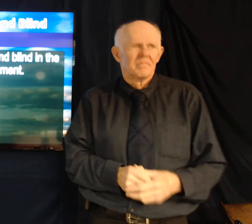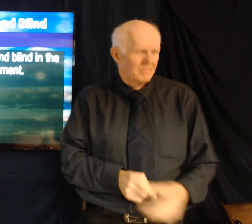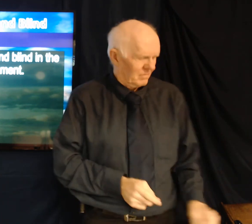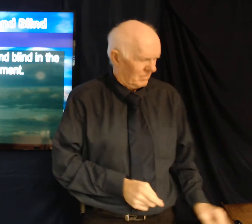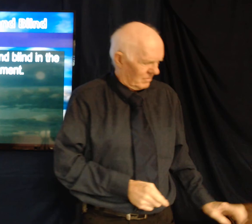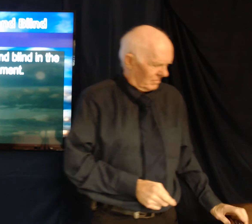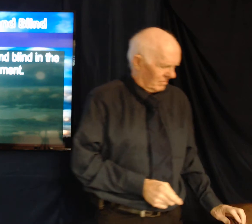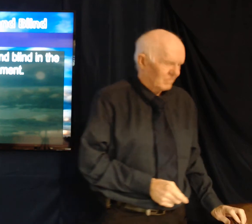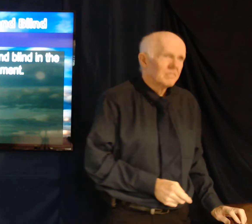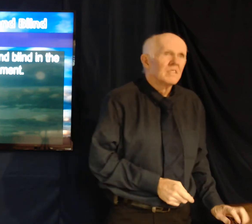and blind.